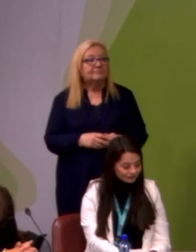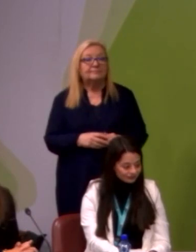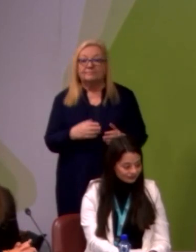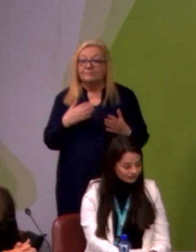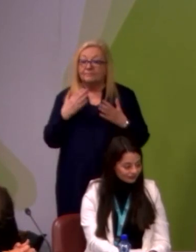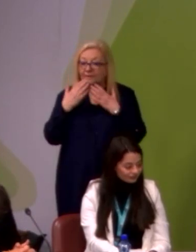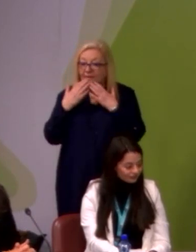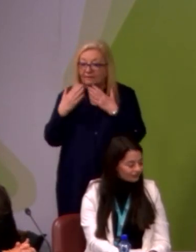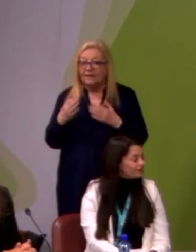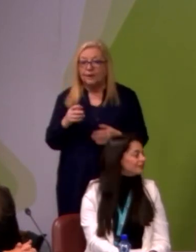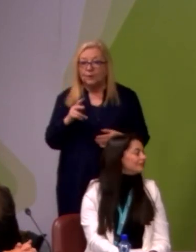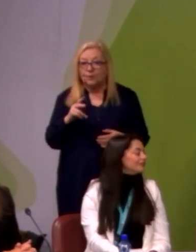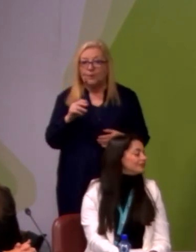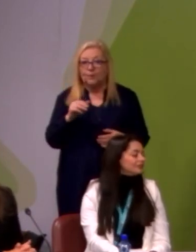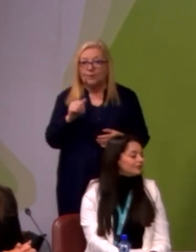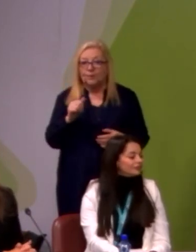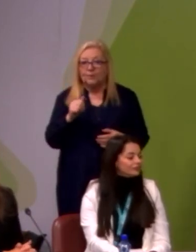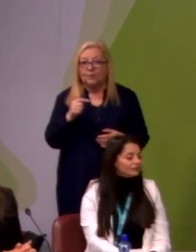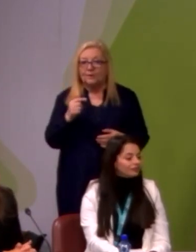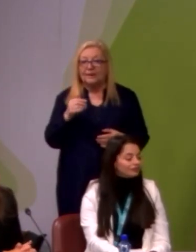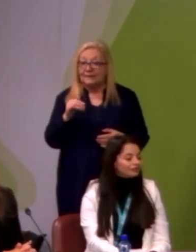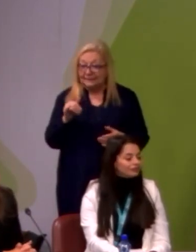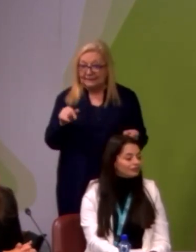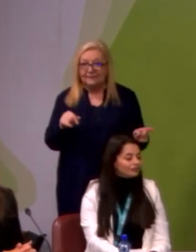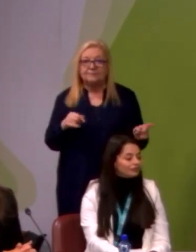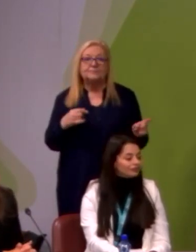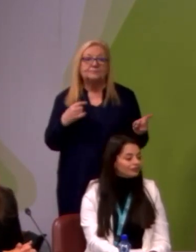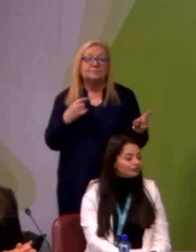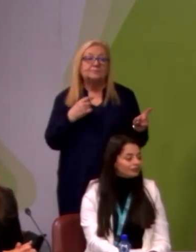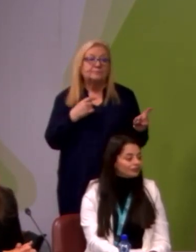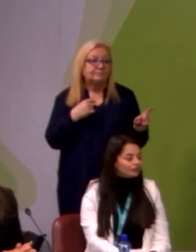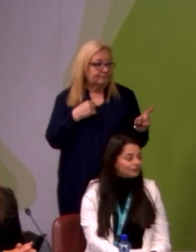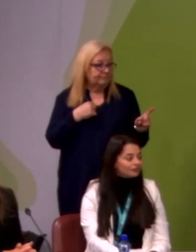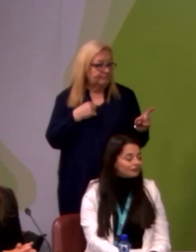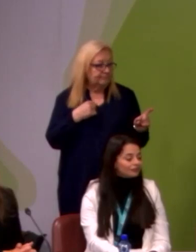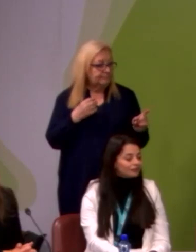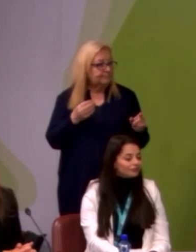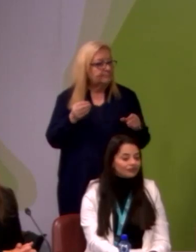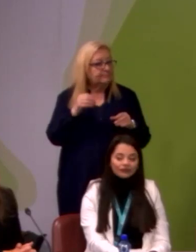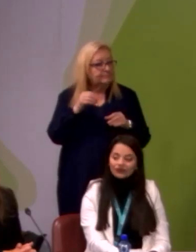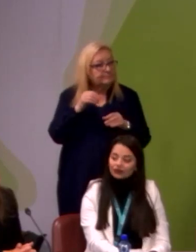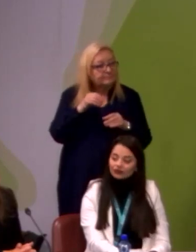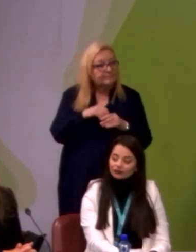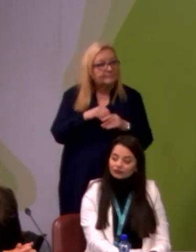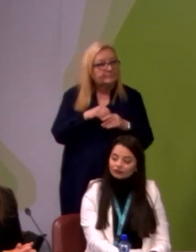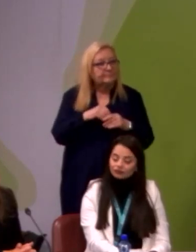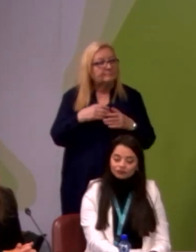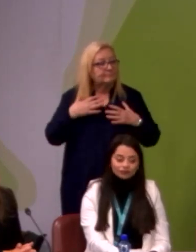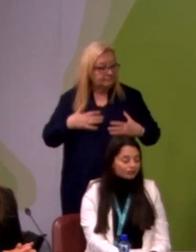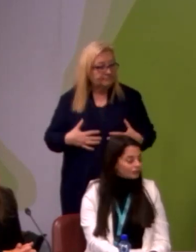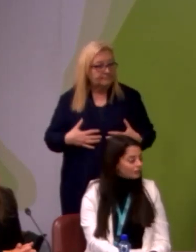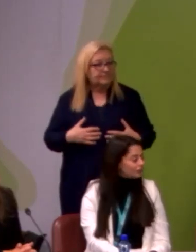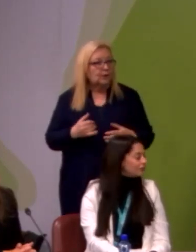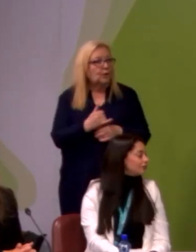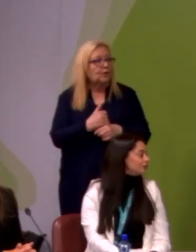Katie. I'm Bambos Haralambos. I'm the member of parliament in the UK parliament. I'm wearing a gray